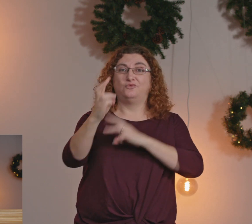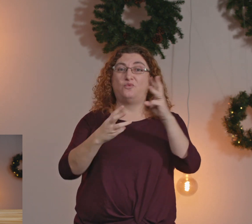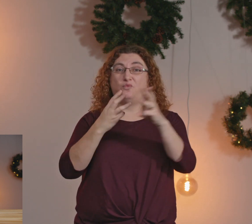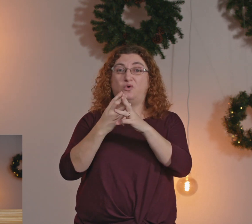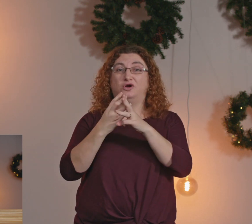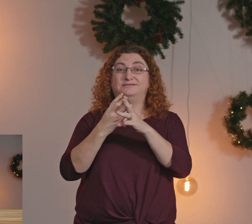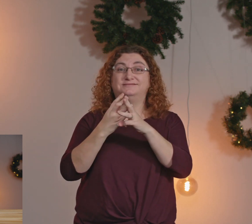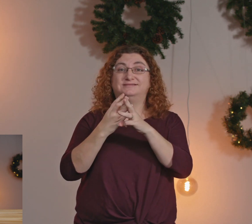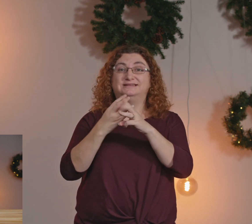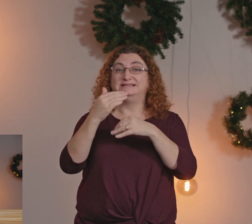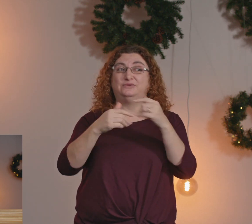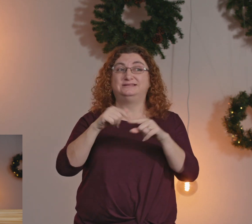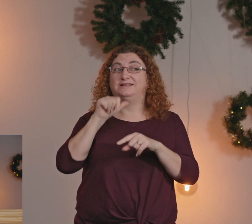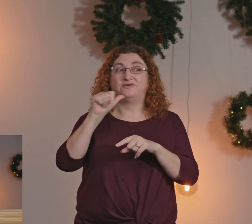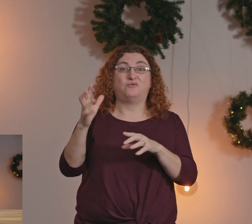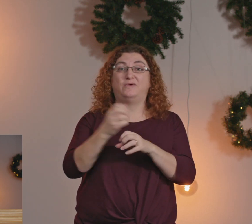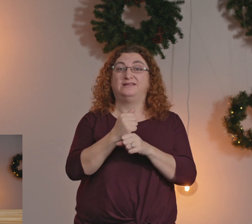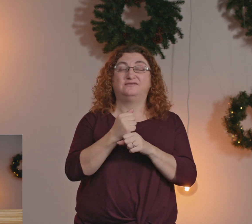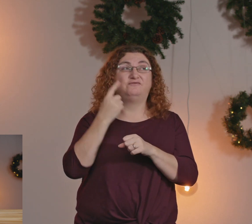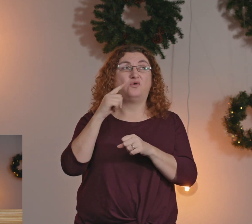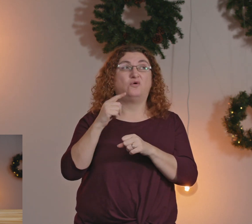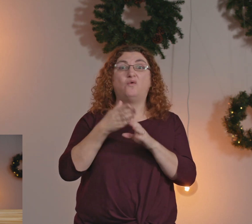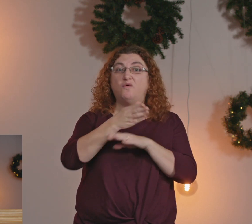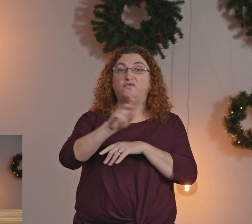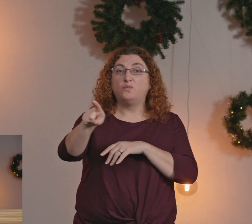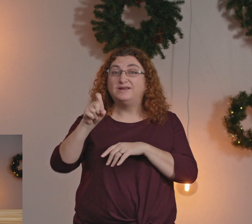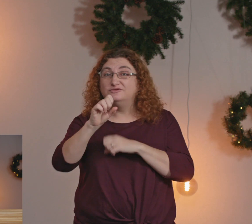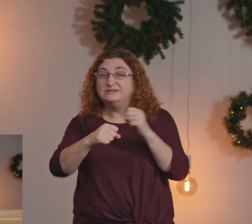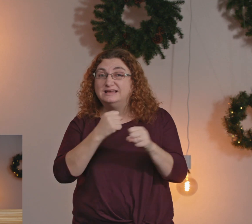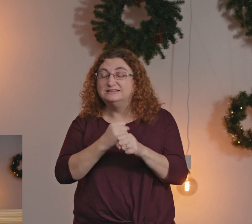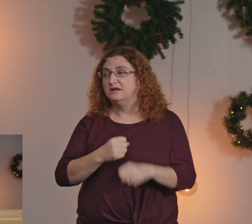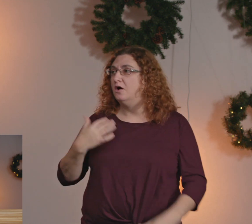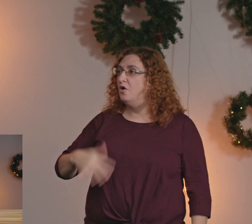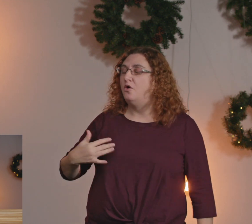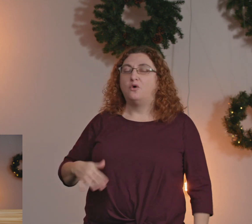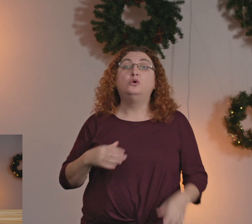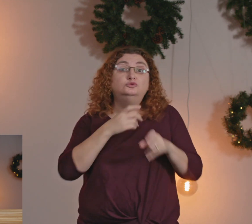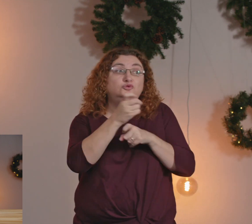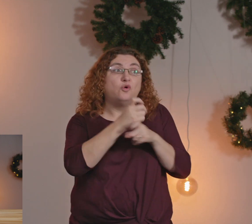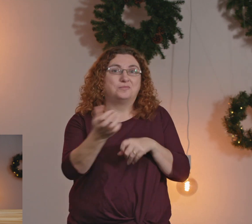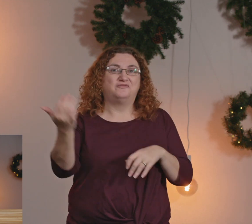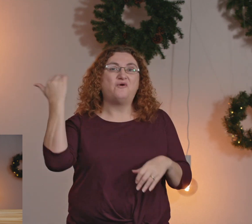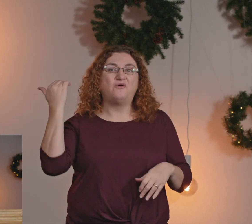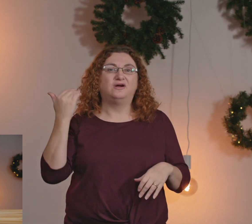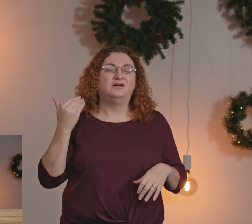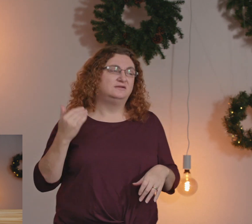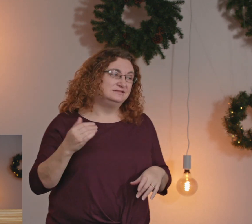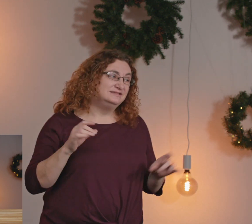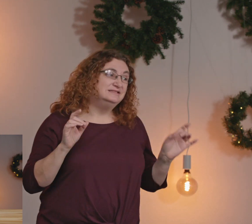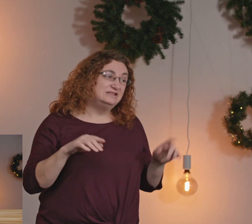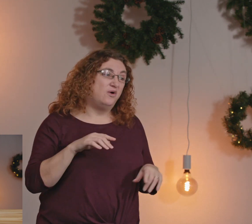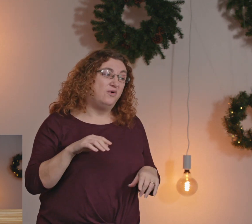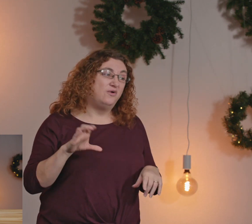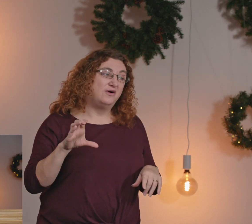for 100-something years. 100-something years. If you were a Cubs fan for that long, it used to be a joke about how horrible your team was